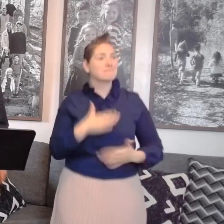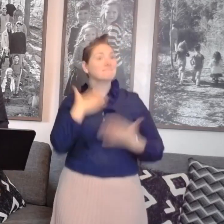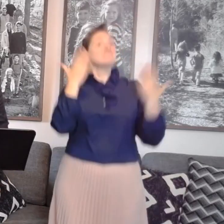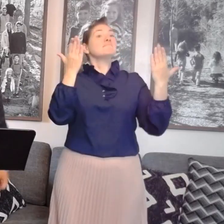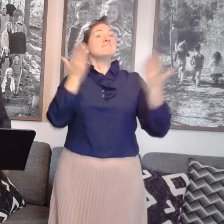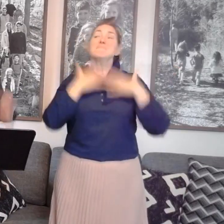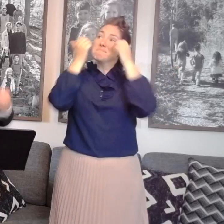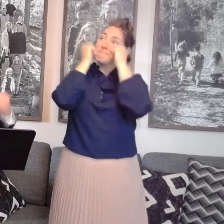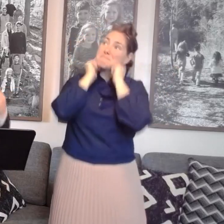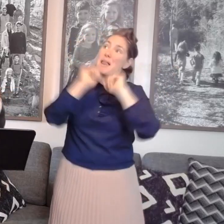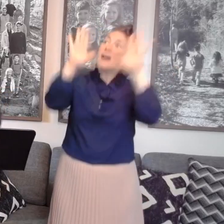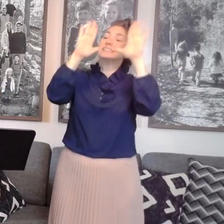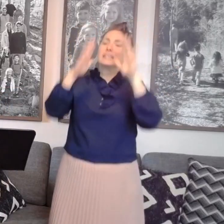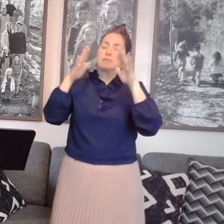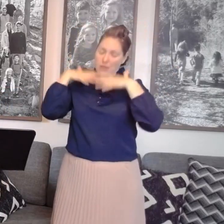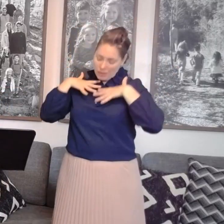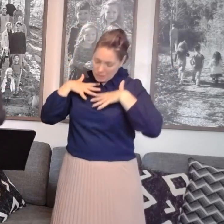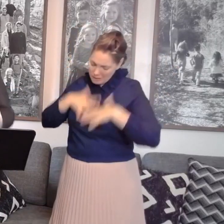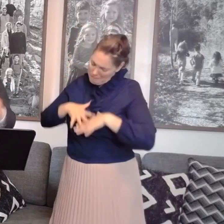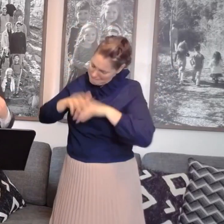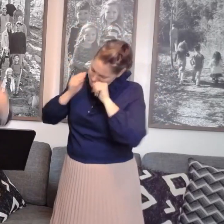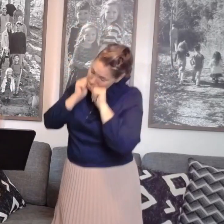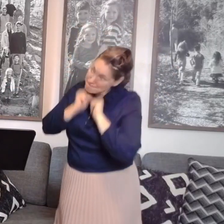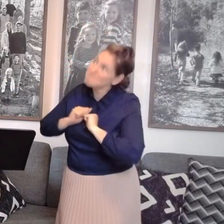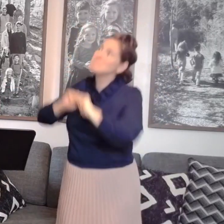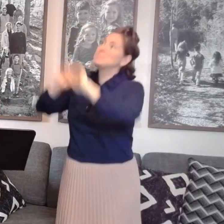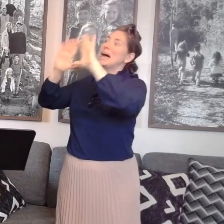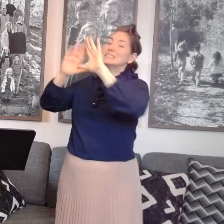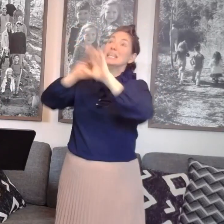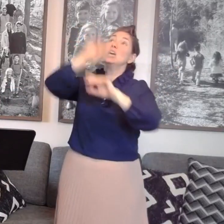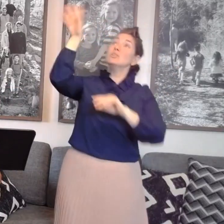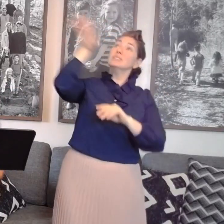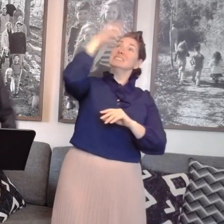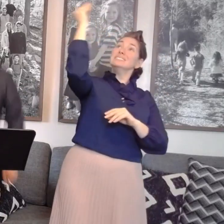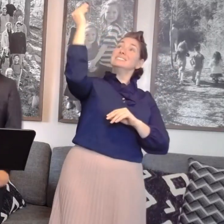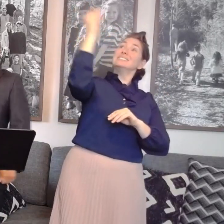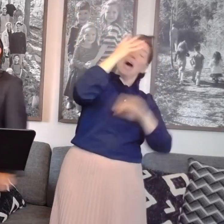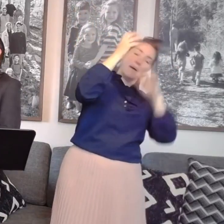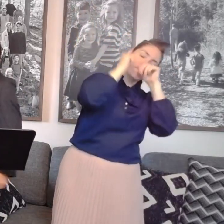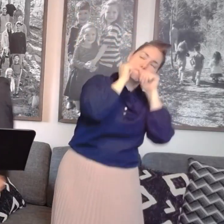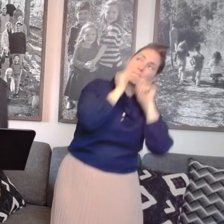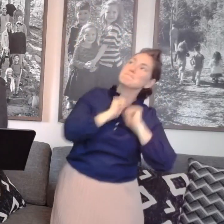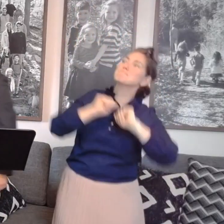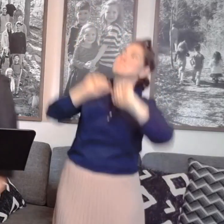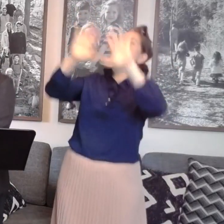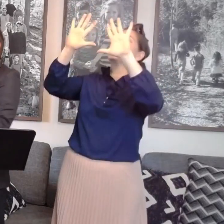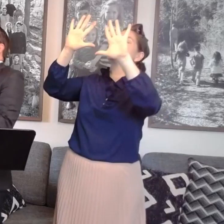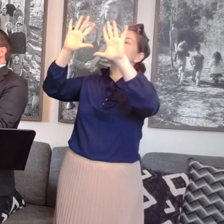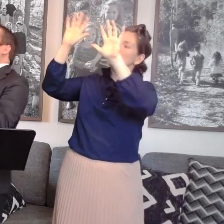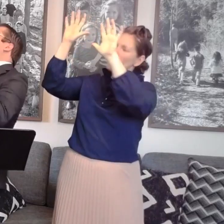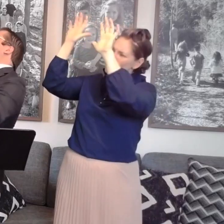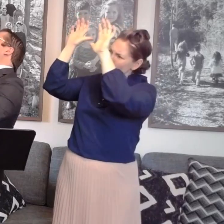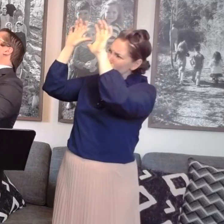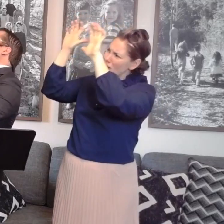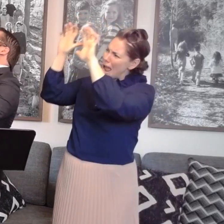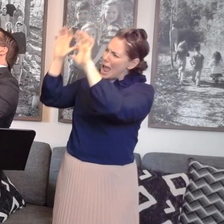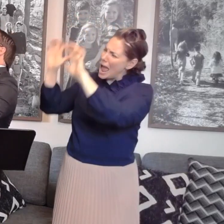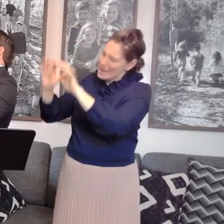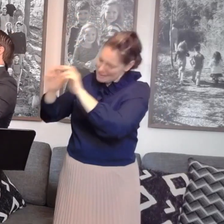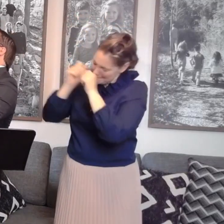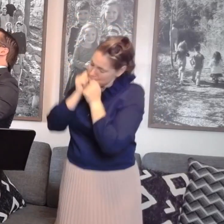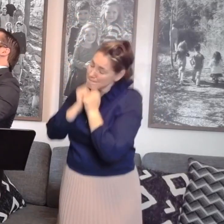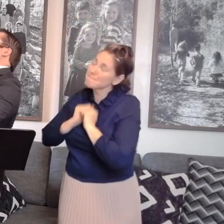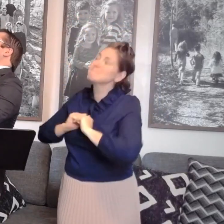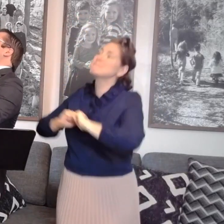I'm down. I'll bless Him when the sun's shining. I'll bless Him when the rain